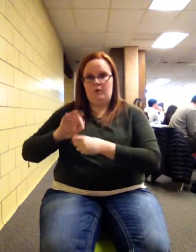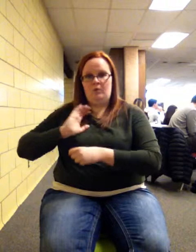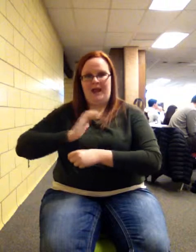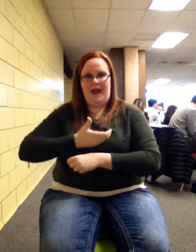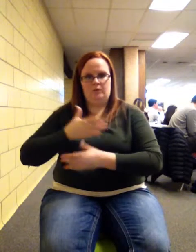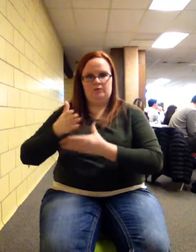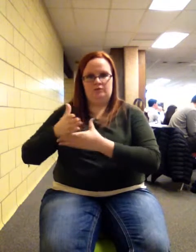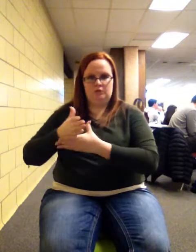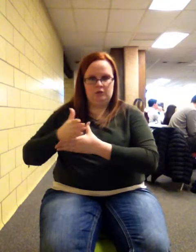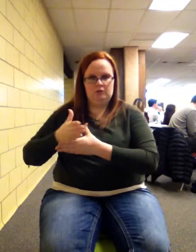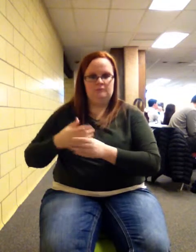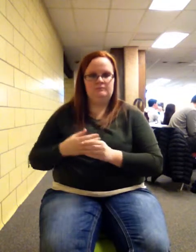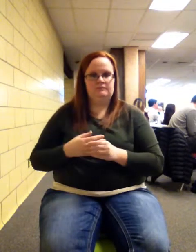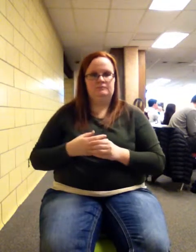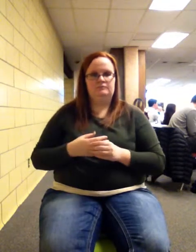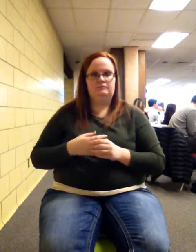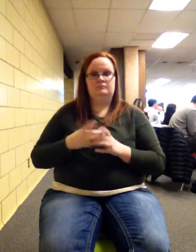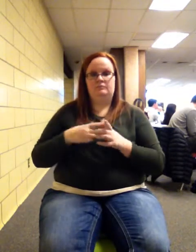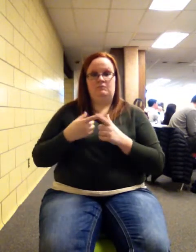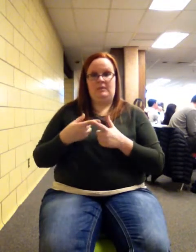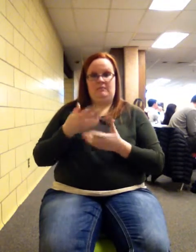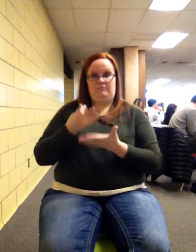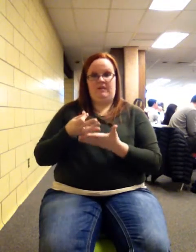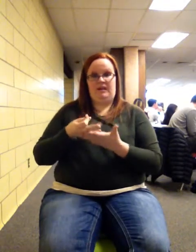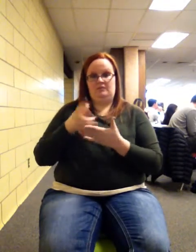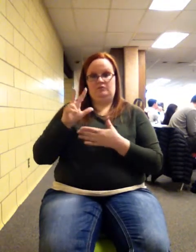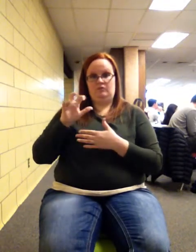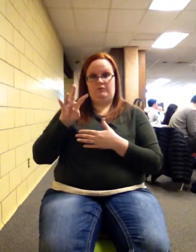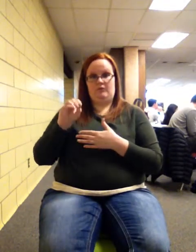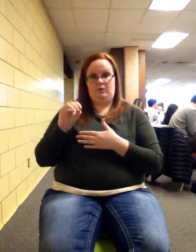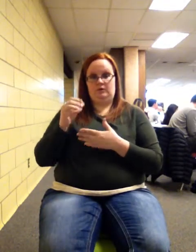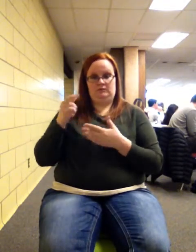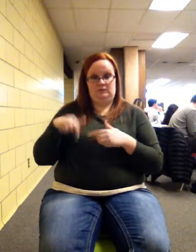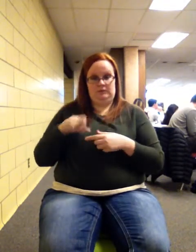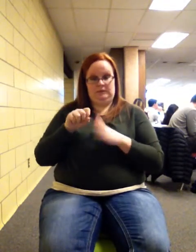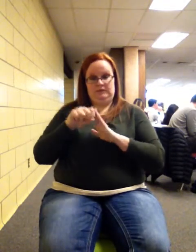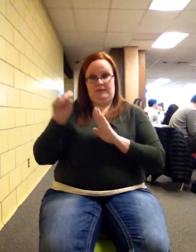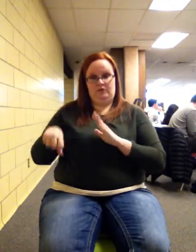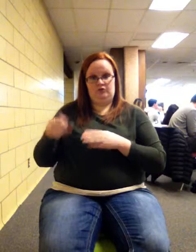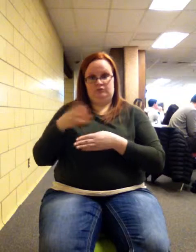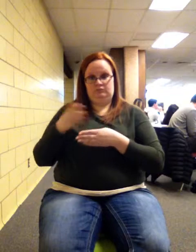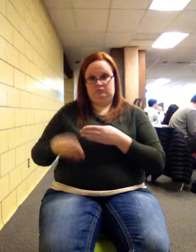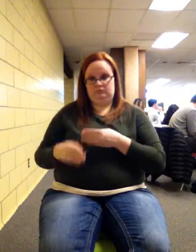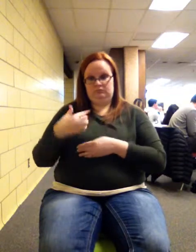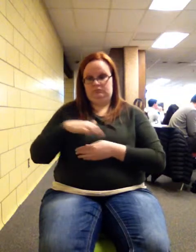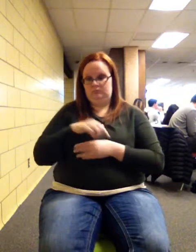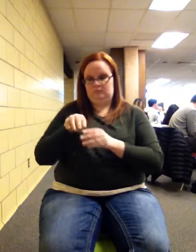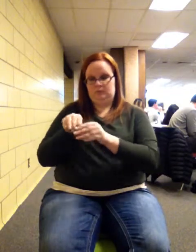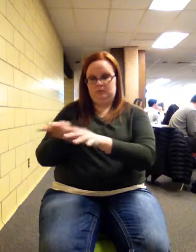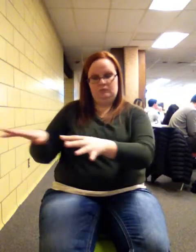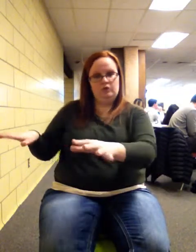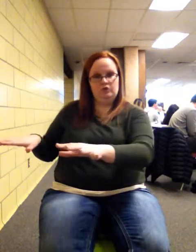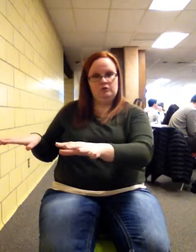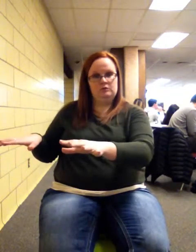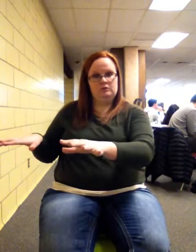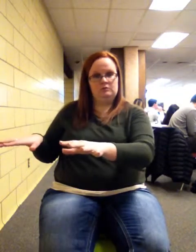But then once Finance 340 is over with at the end of the semester, and we all disperse, chances are there's never going to be a time